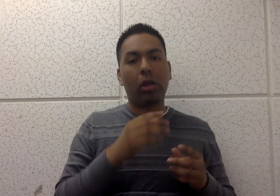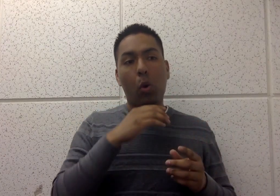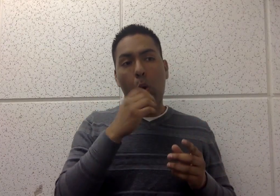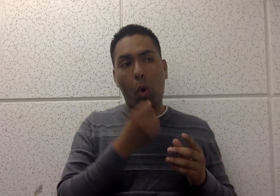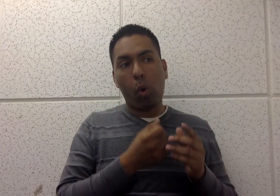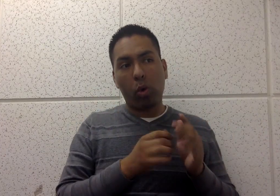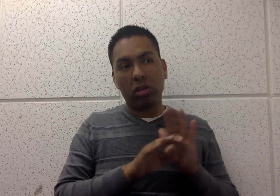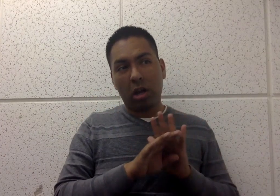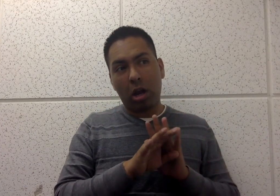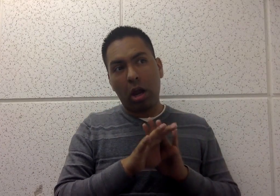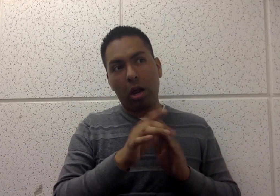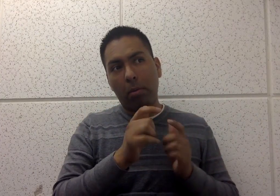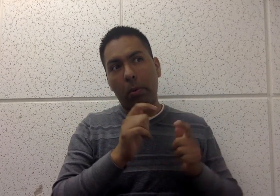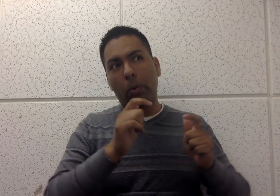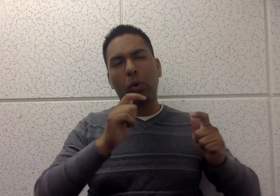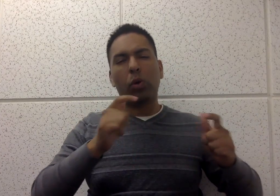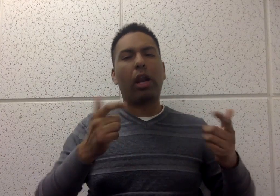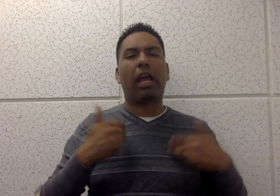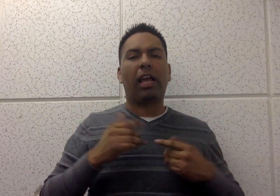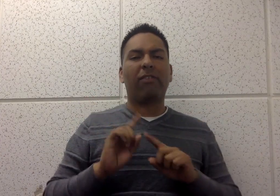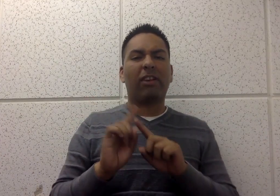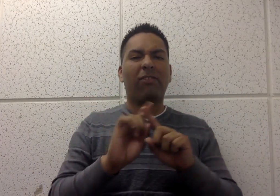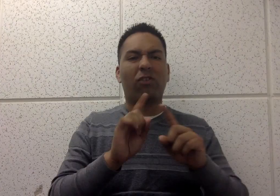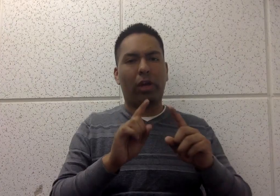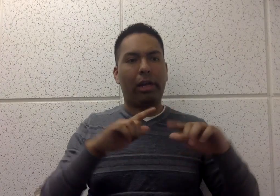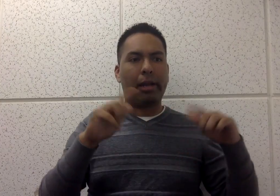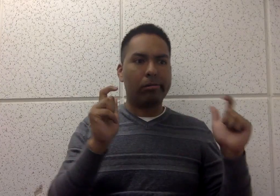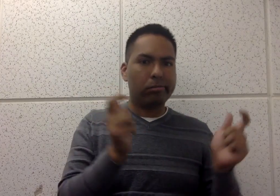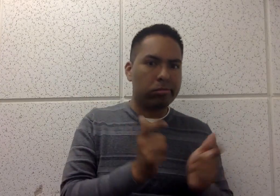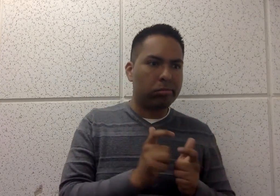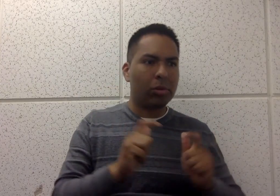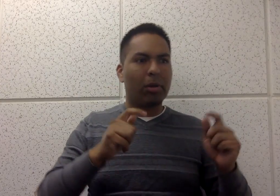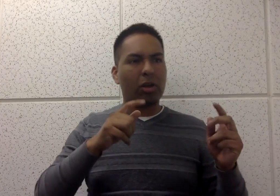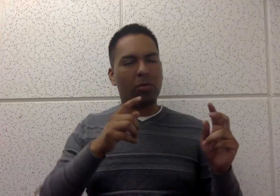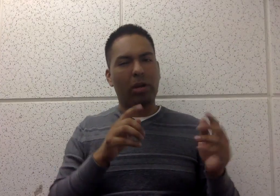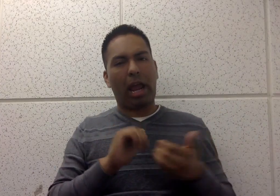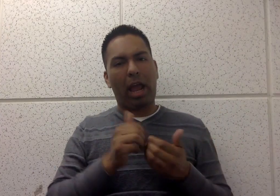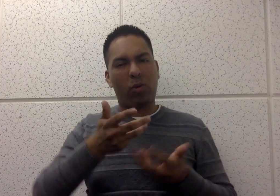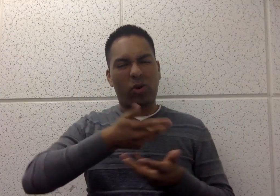old colony and a small one, a small young one. Thank you. Thank you.